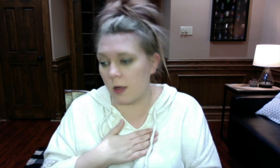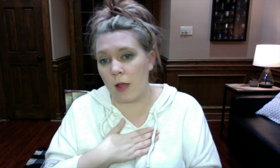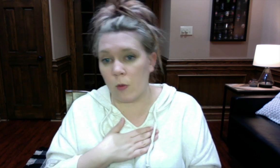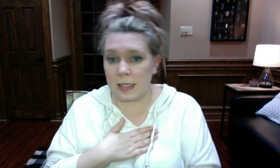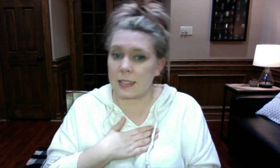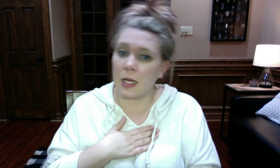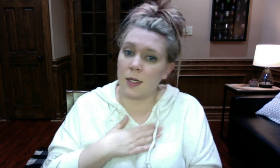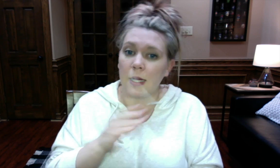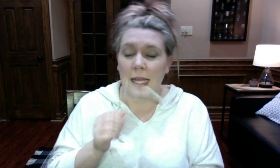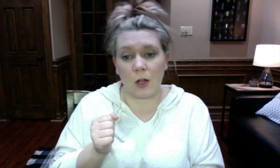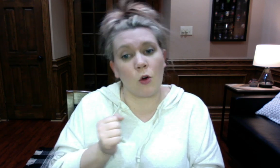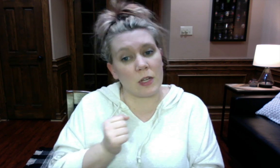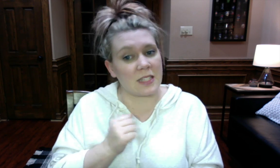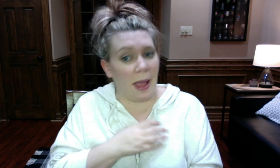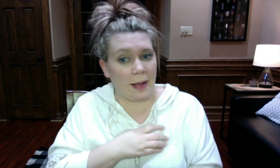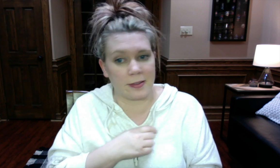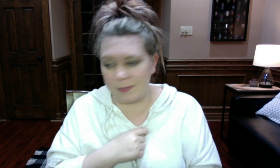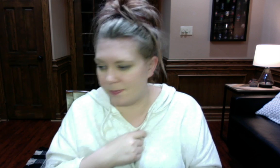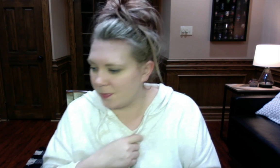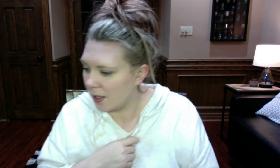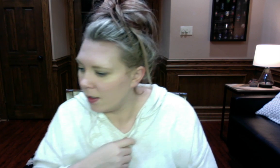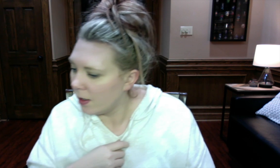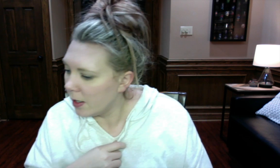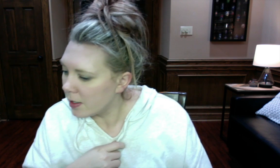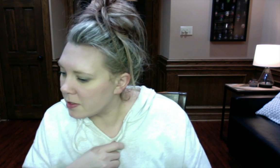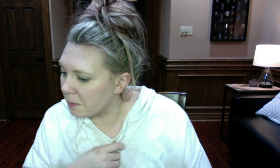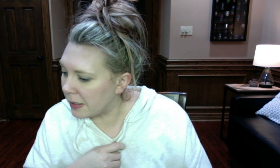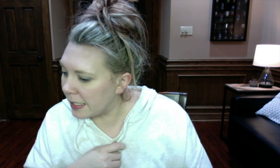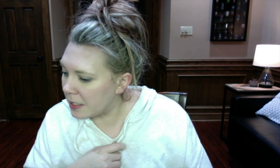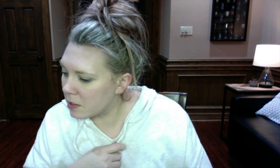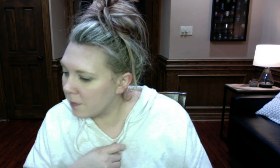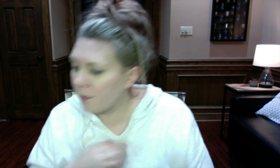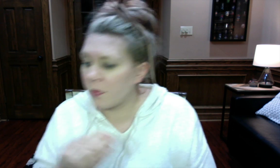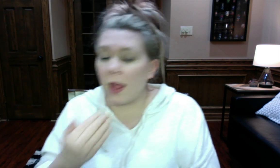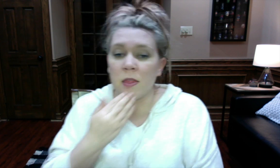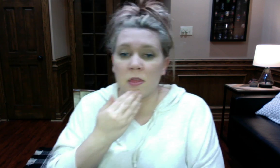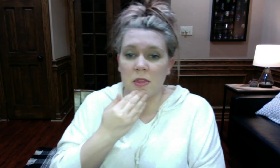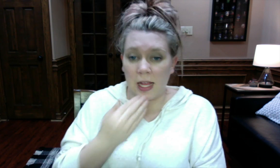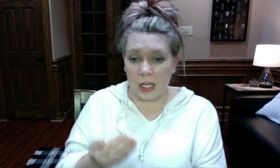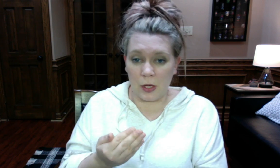Otherwise, he gonna get smacked. It's please and thank you.